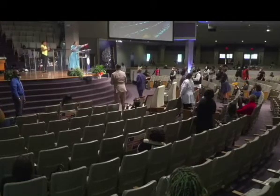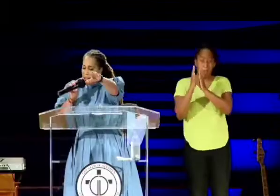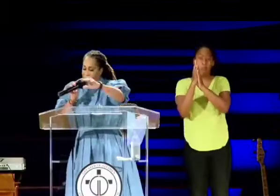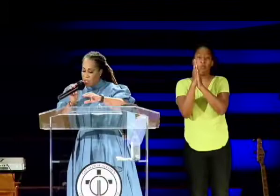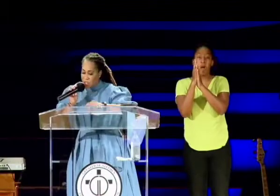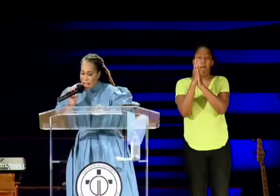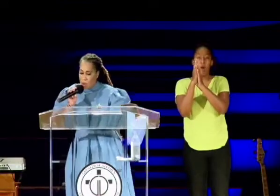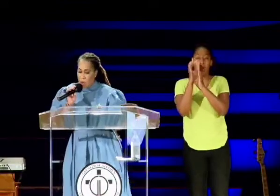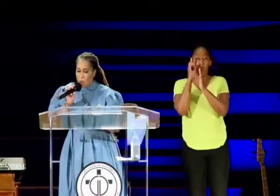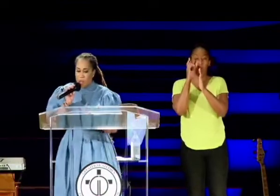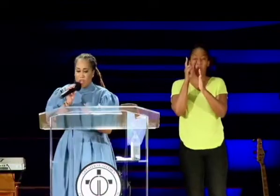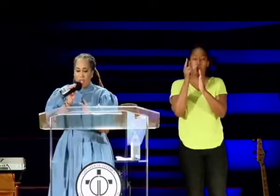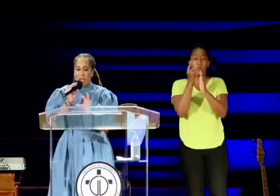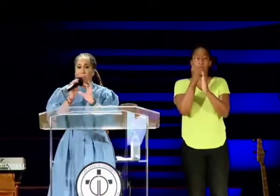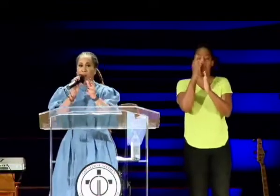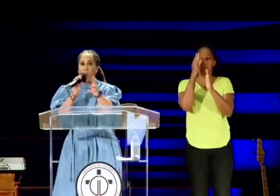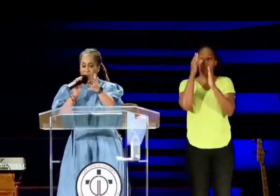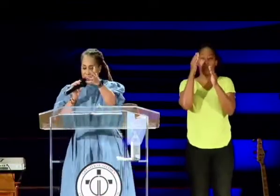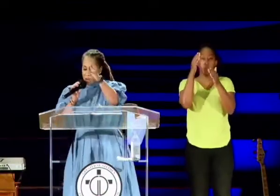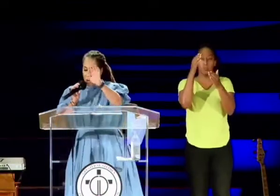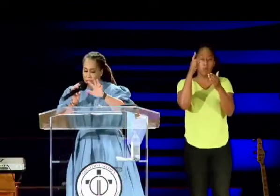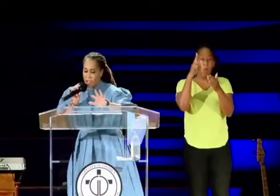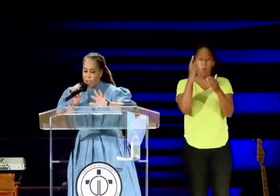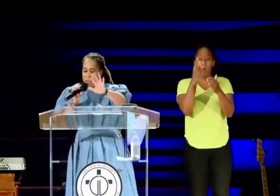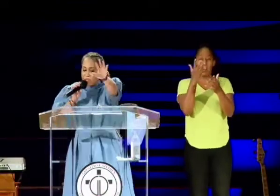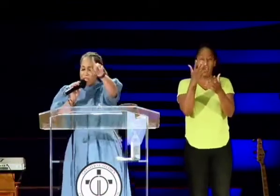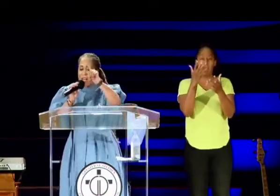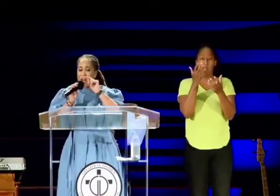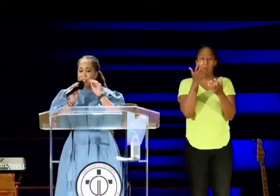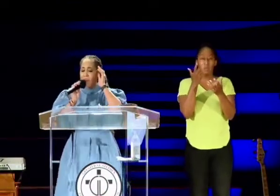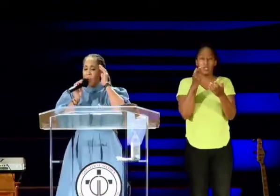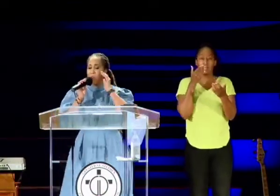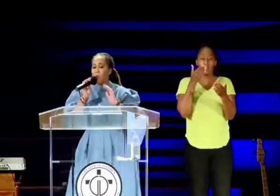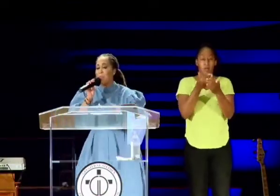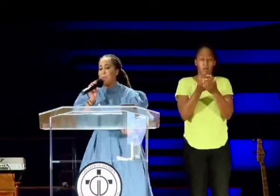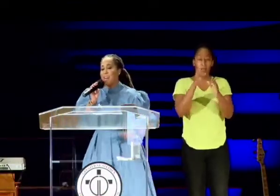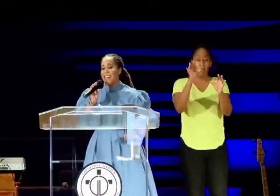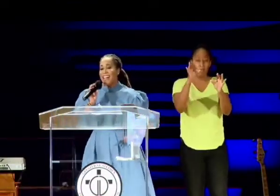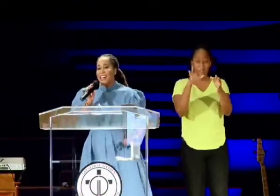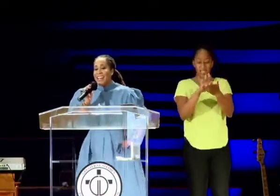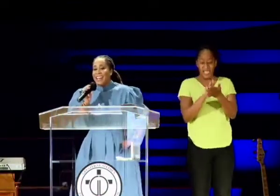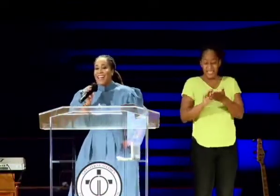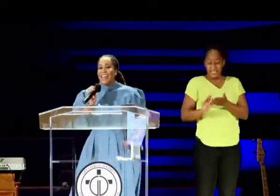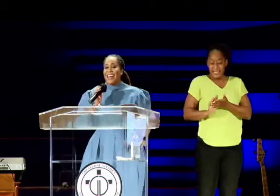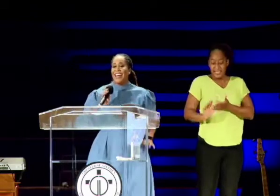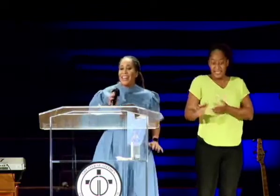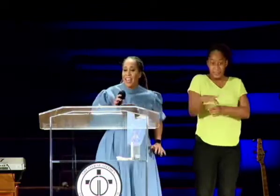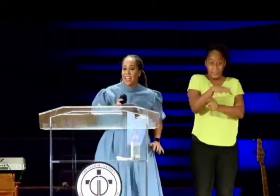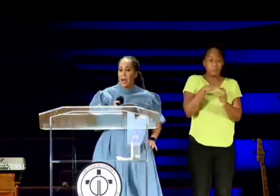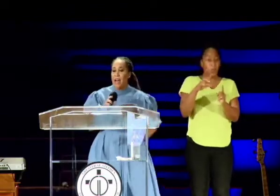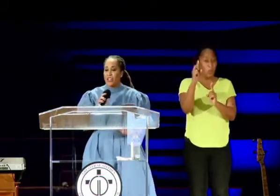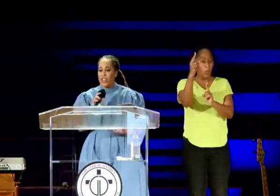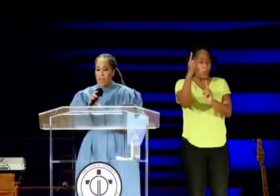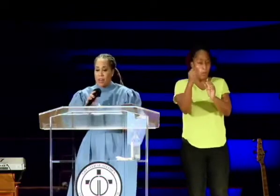only desiring what's good and perfect in your clean, space. down, I've got one more point. Yeah,